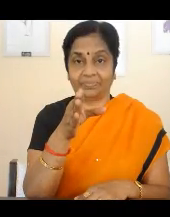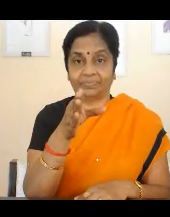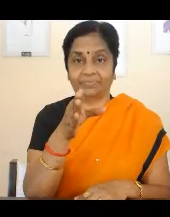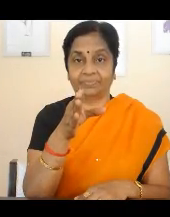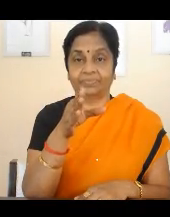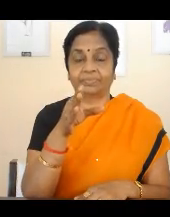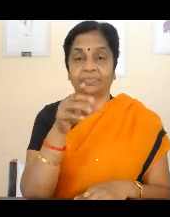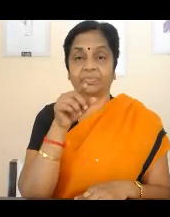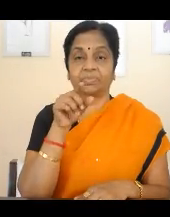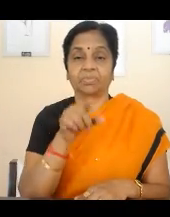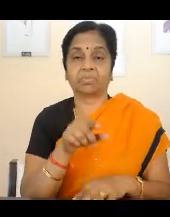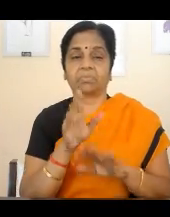discrimination